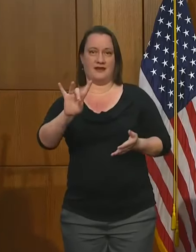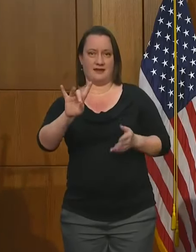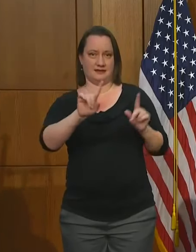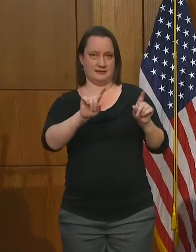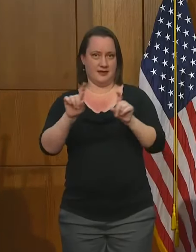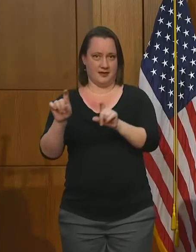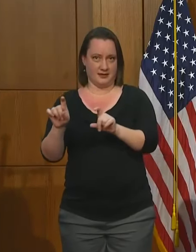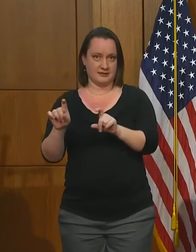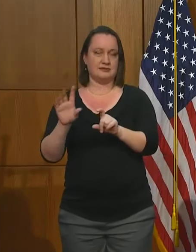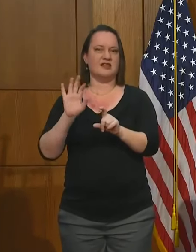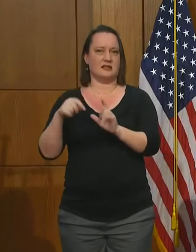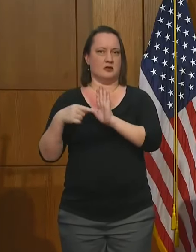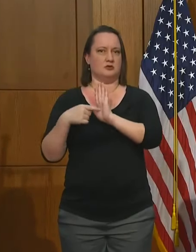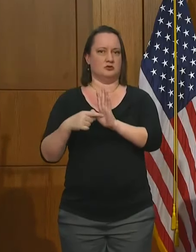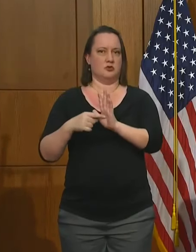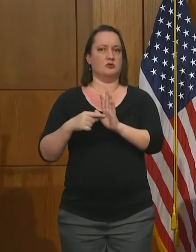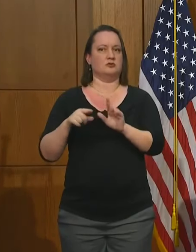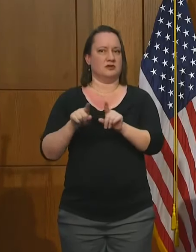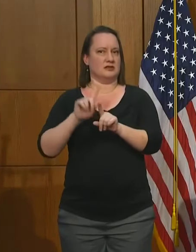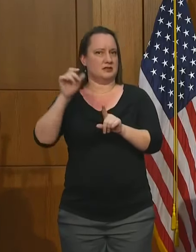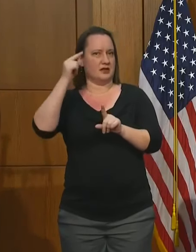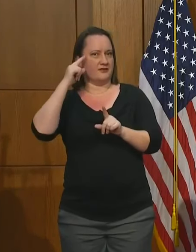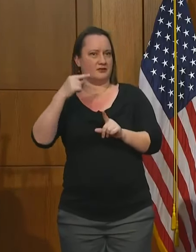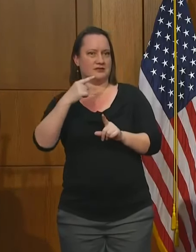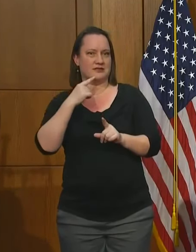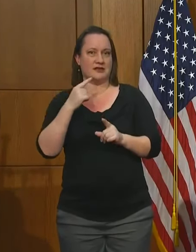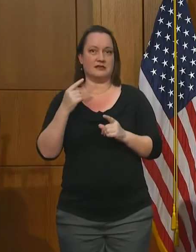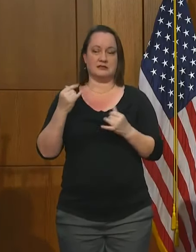167,758 tests, and that represents, as the governor said, now